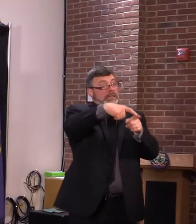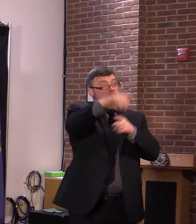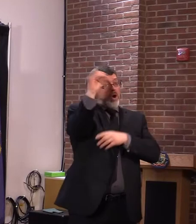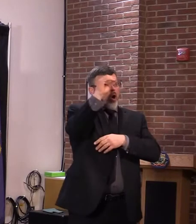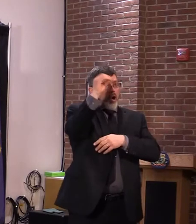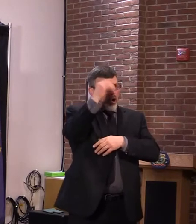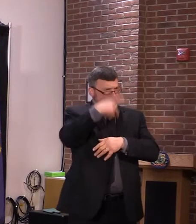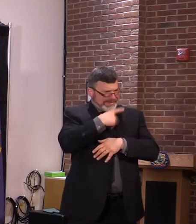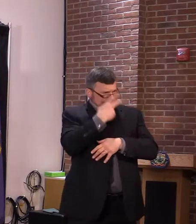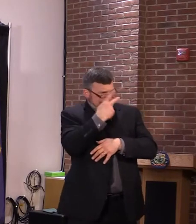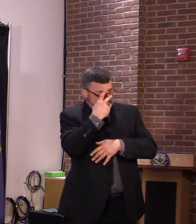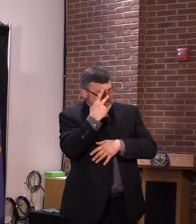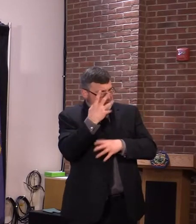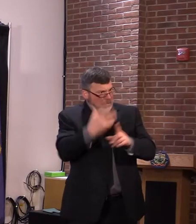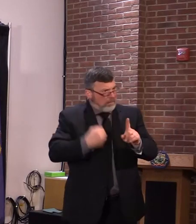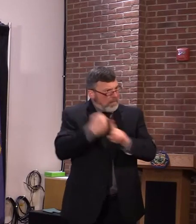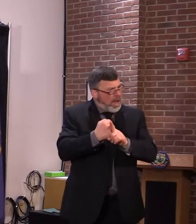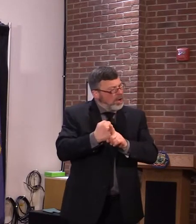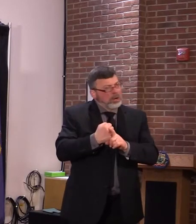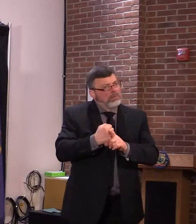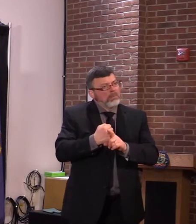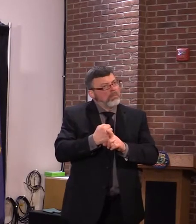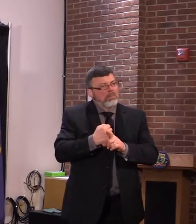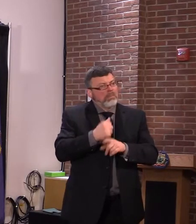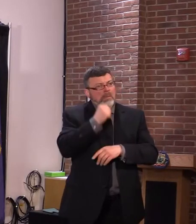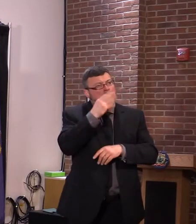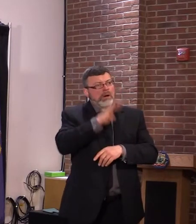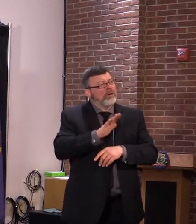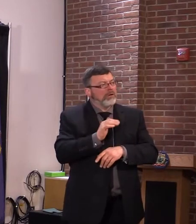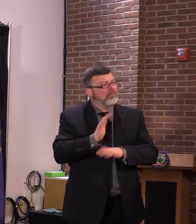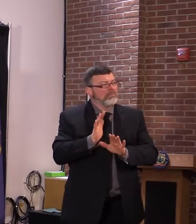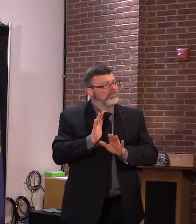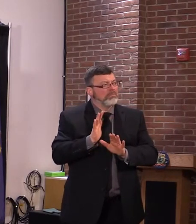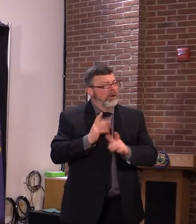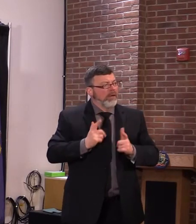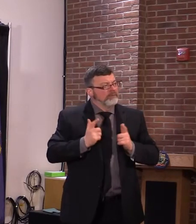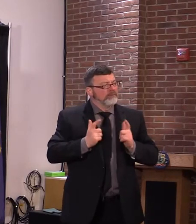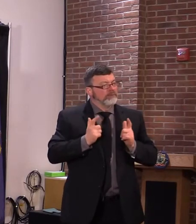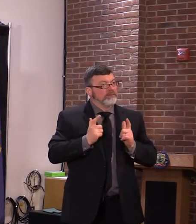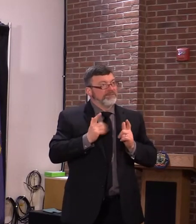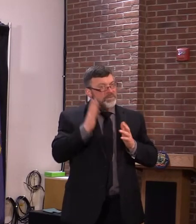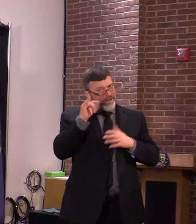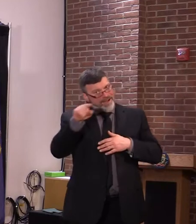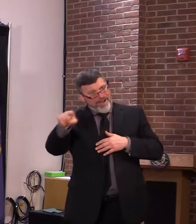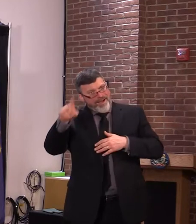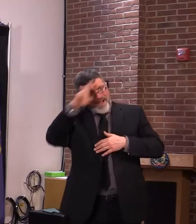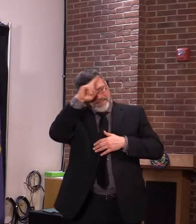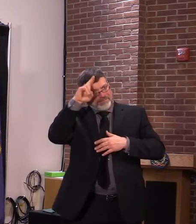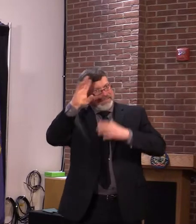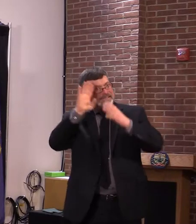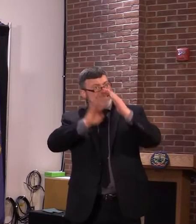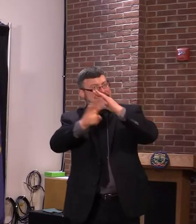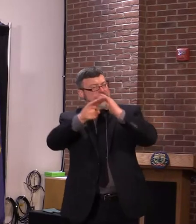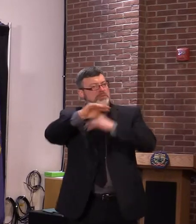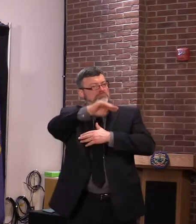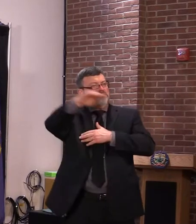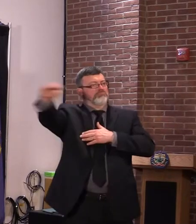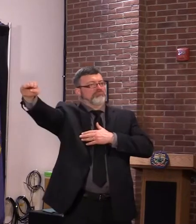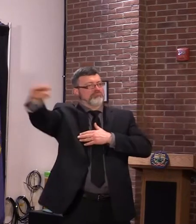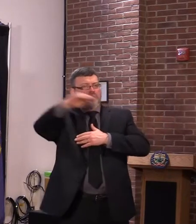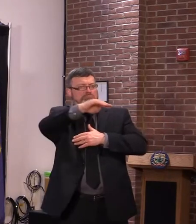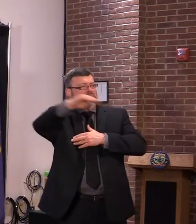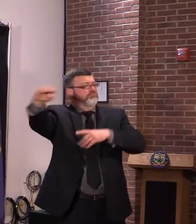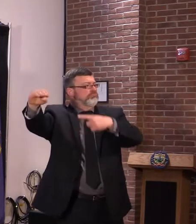But if we keep focusing on the hospitalizations, the health of Vermonters, I think that's the best metric